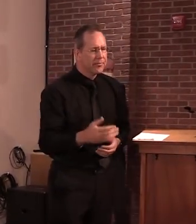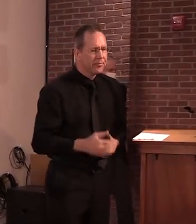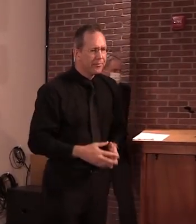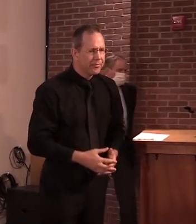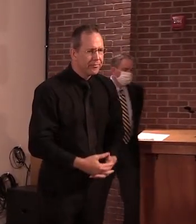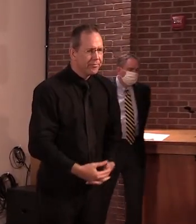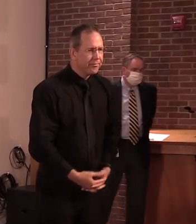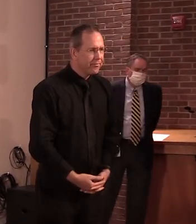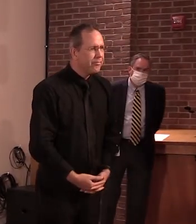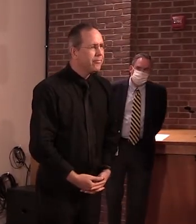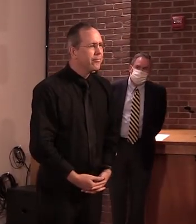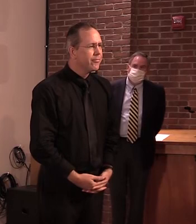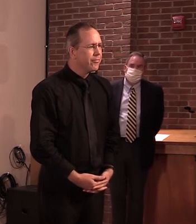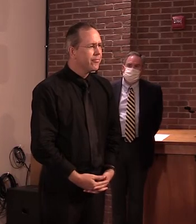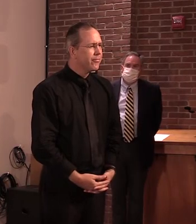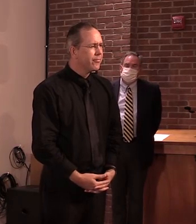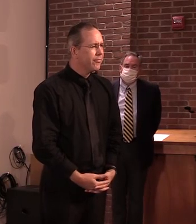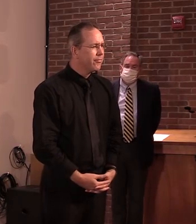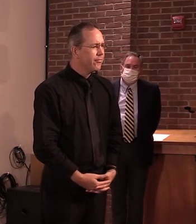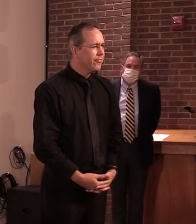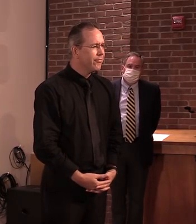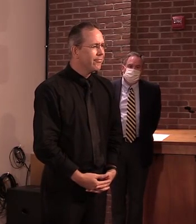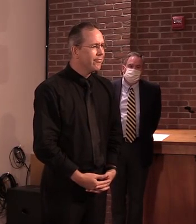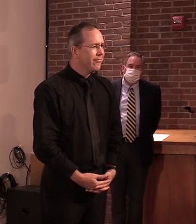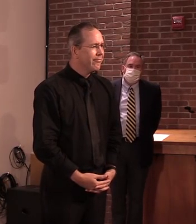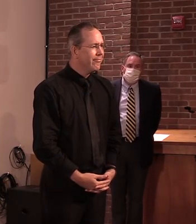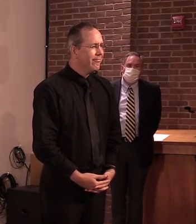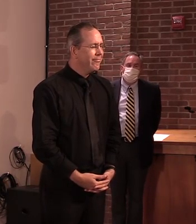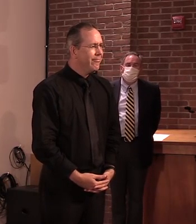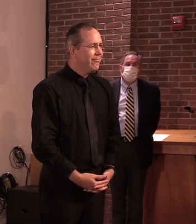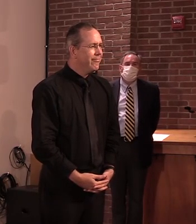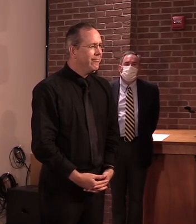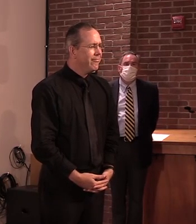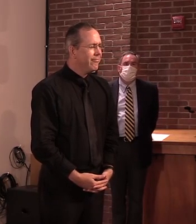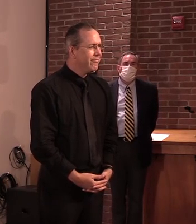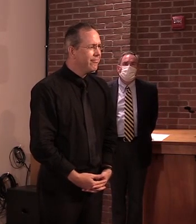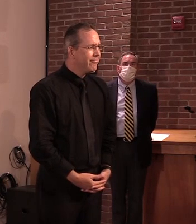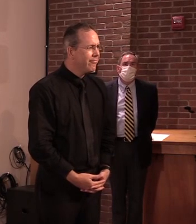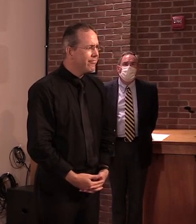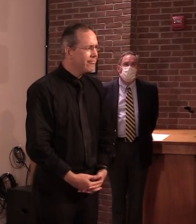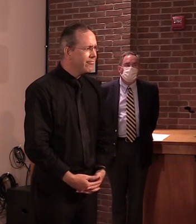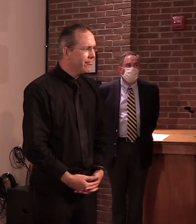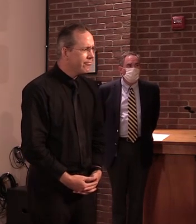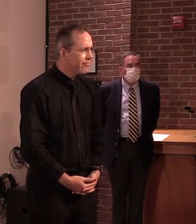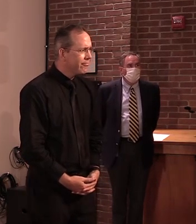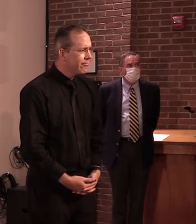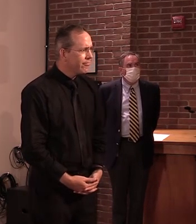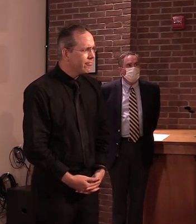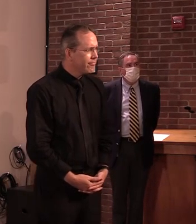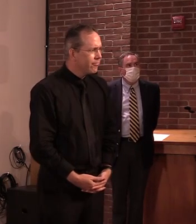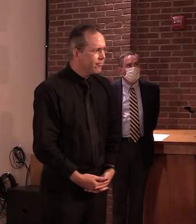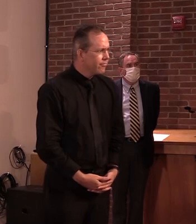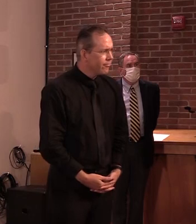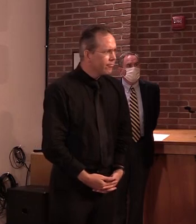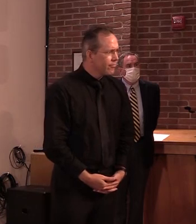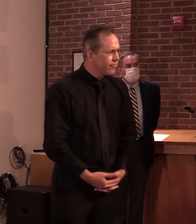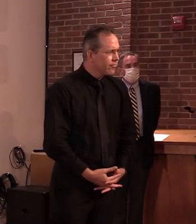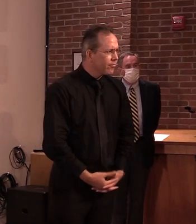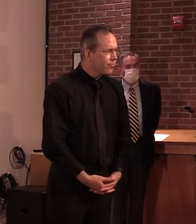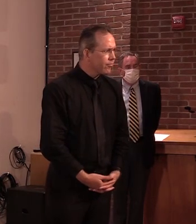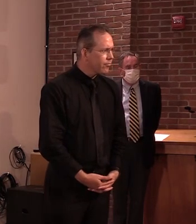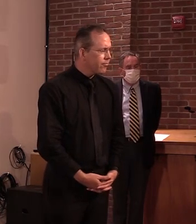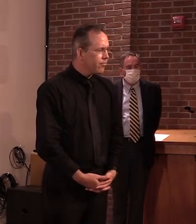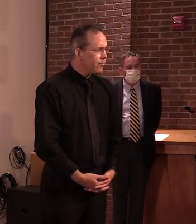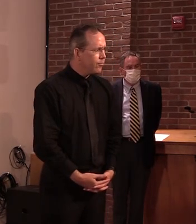Hi, Governor. Hope you had a good weekend. Wanted to start with a clarification. I had a reader reach out.